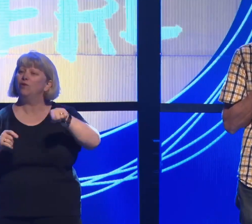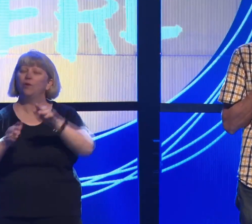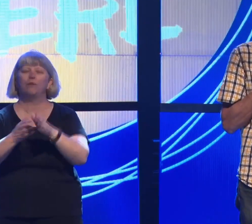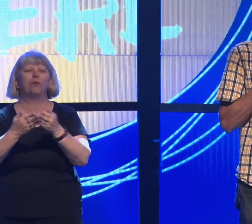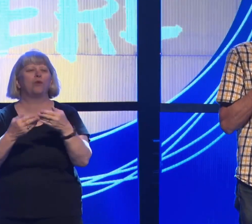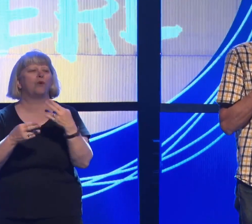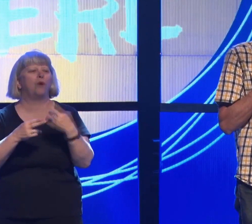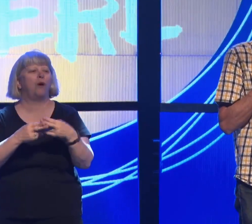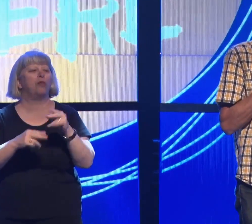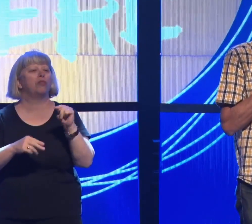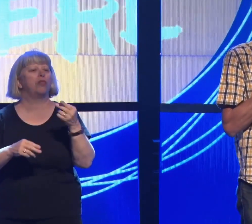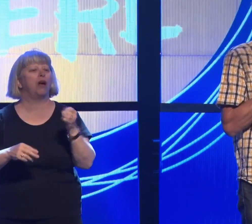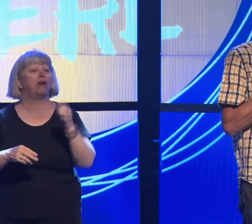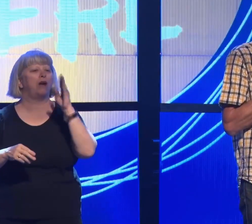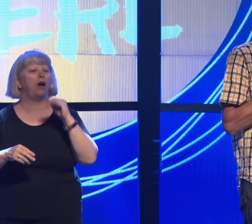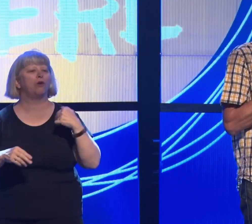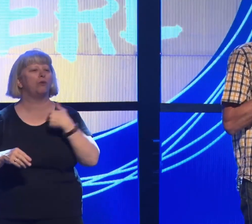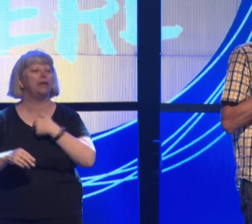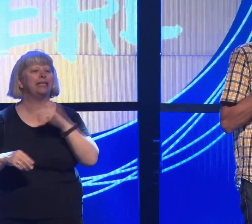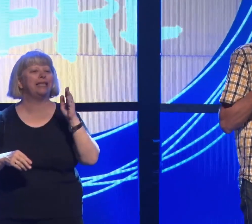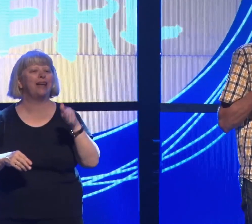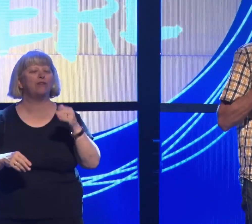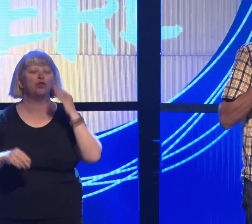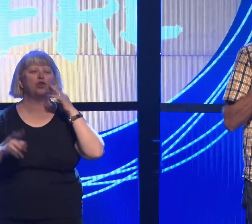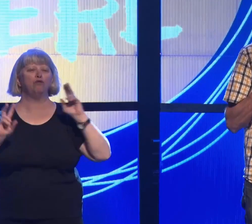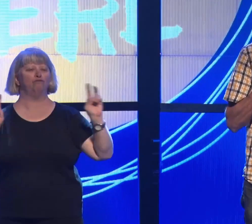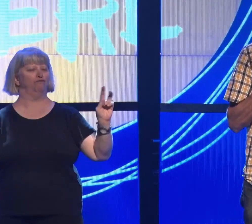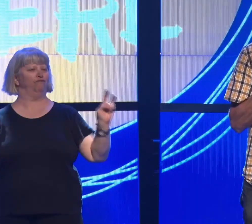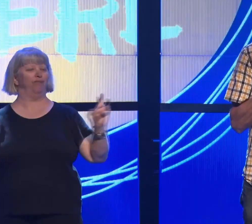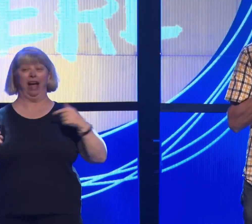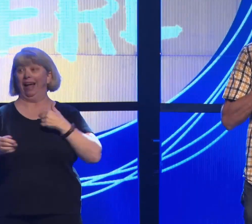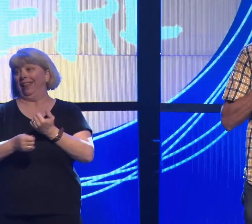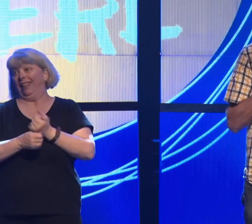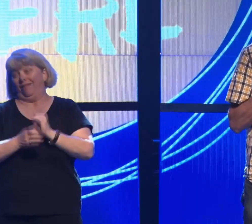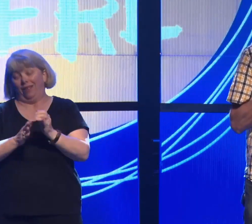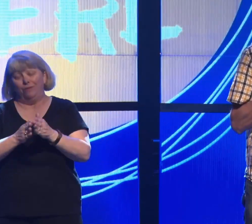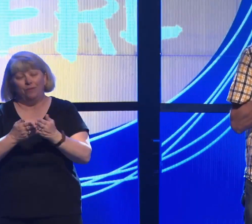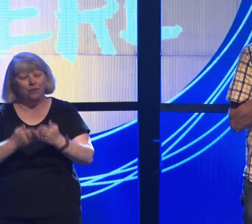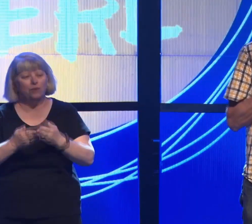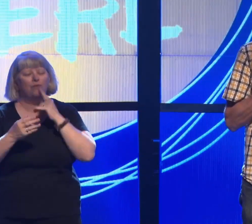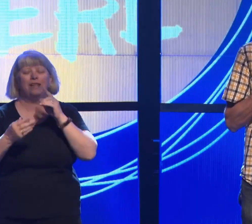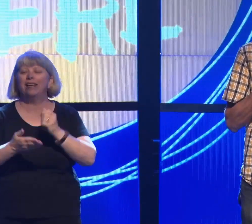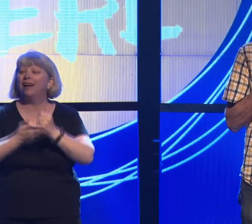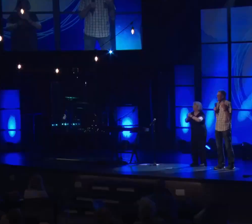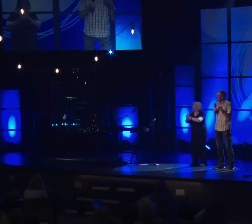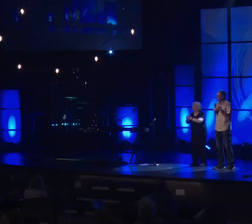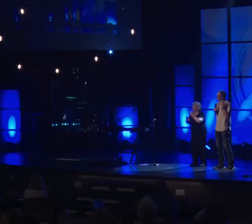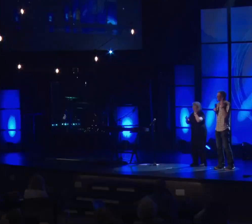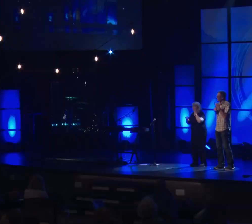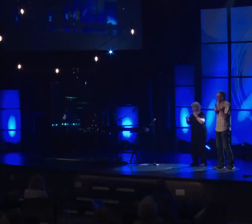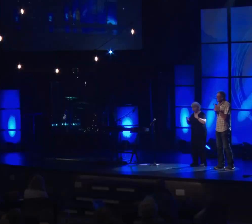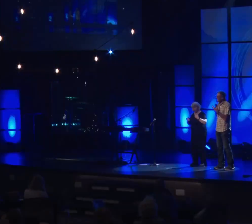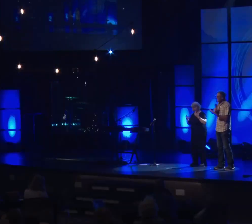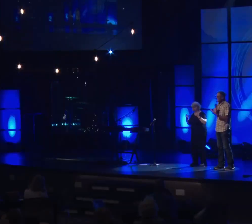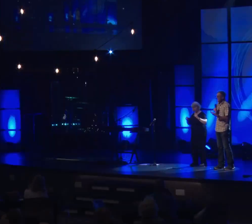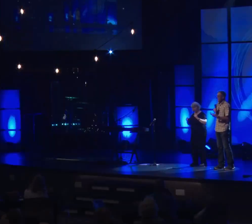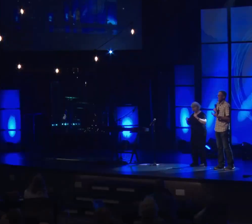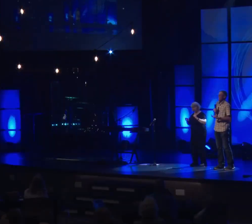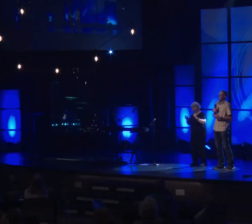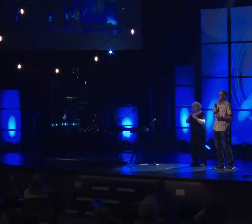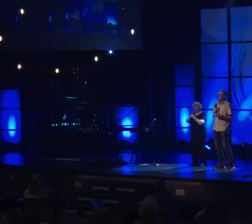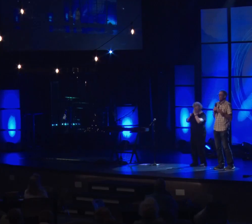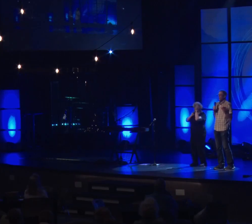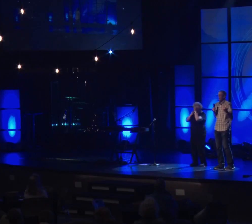book called The God We Never Knew. And it's especially helpful. I really love this book. It's especially helpful if you're deconstructing or